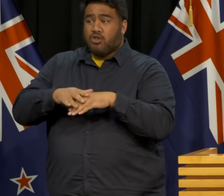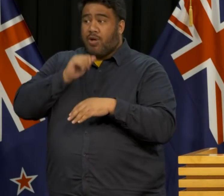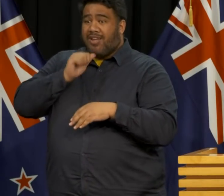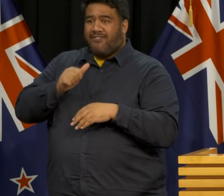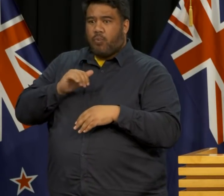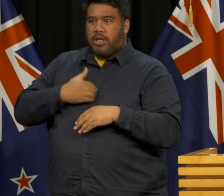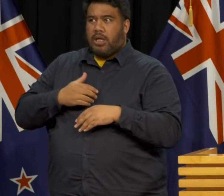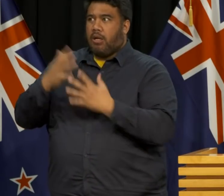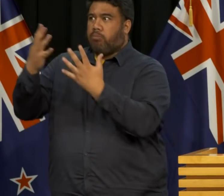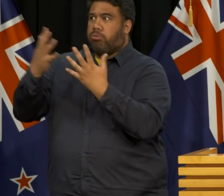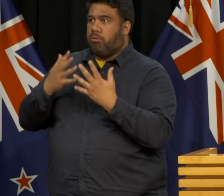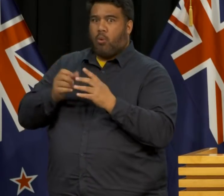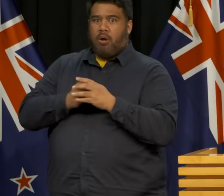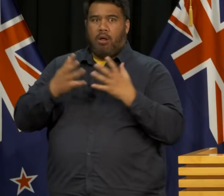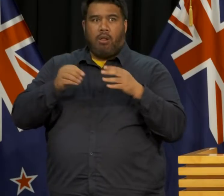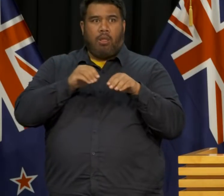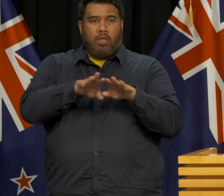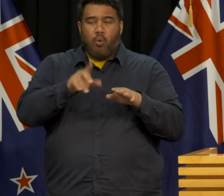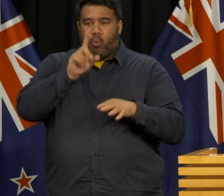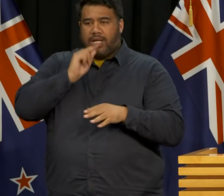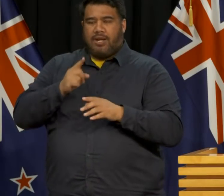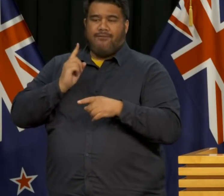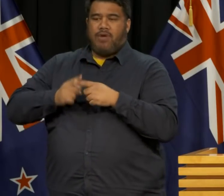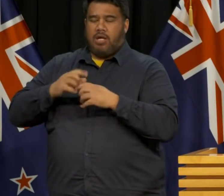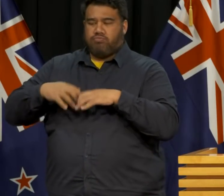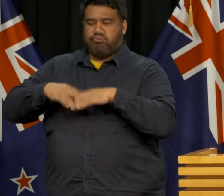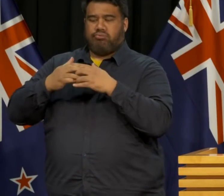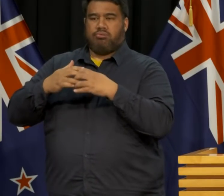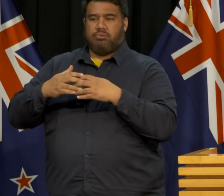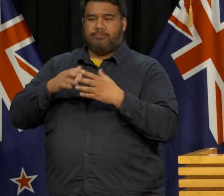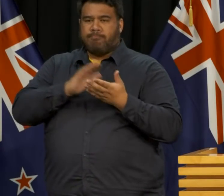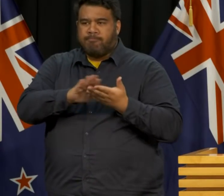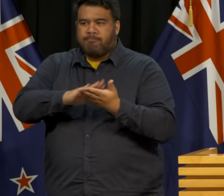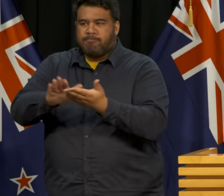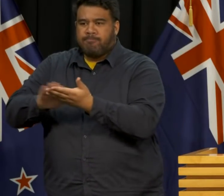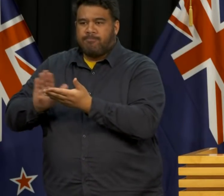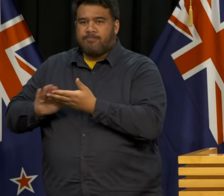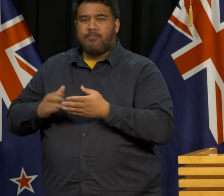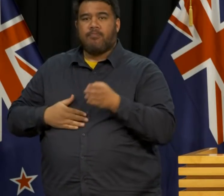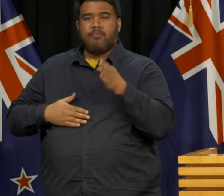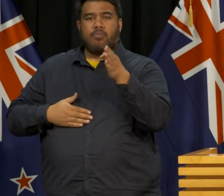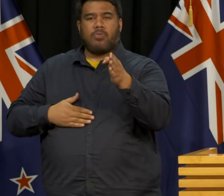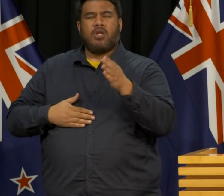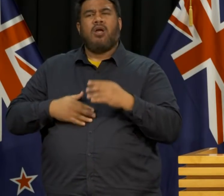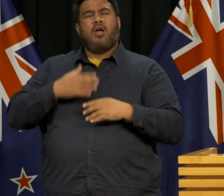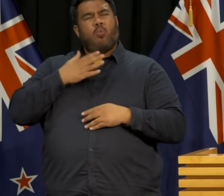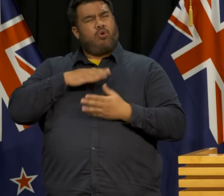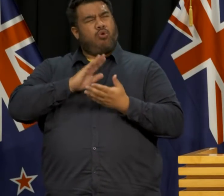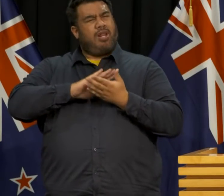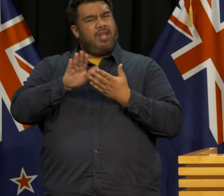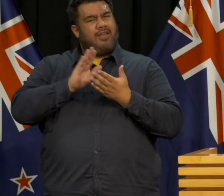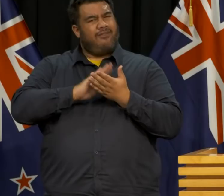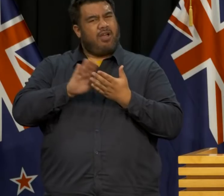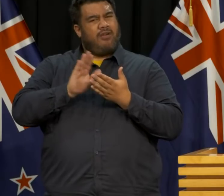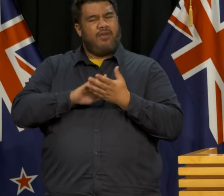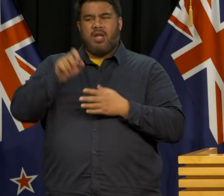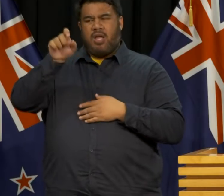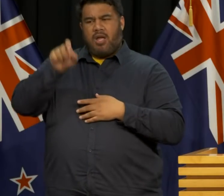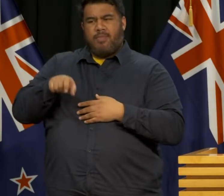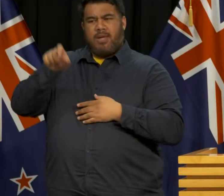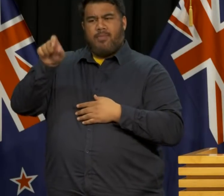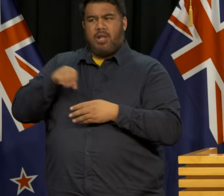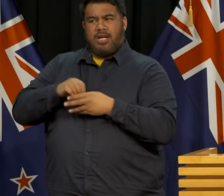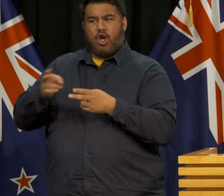that, that can be stood up and scaled up quite quickly. Can you just clarify whether taxpayers are picking up any of the bill for people drinking alcohol in